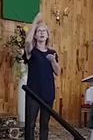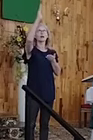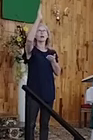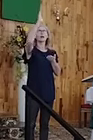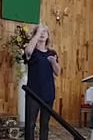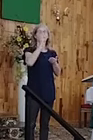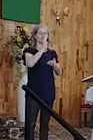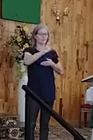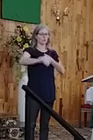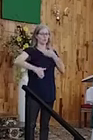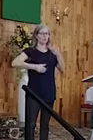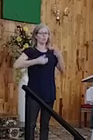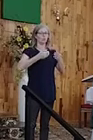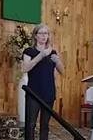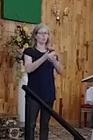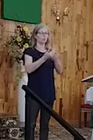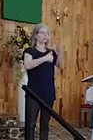Lord God of